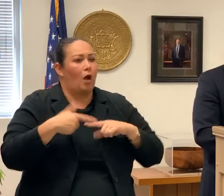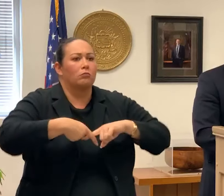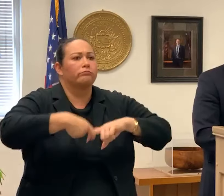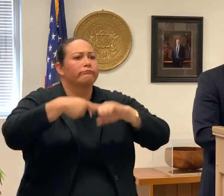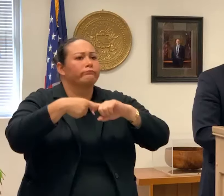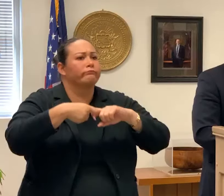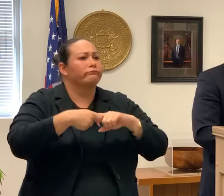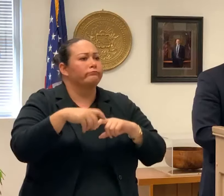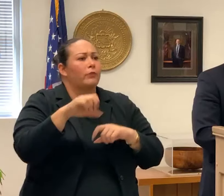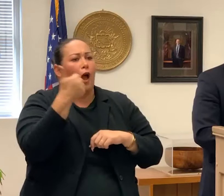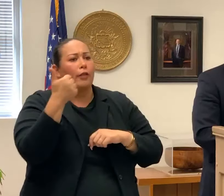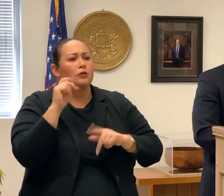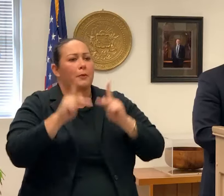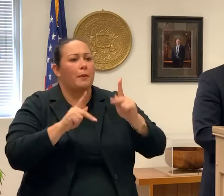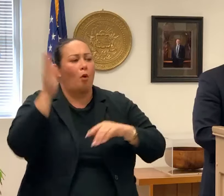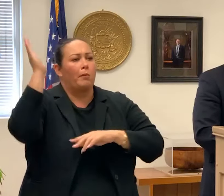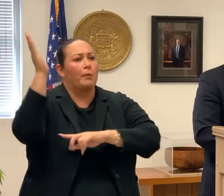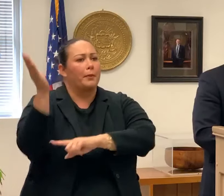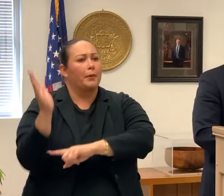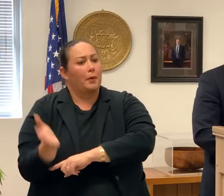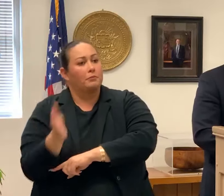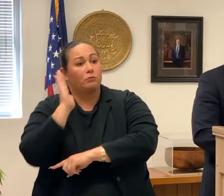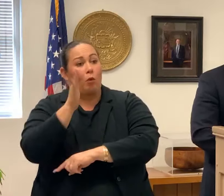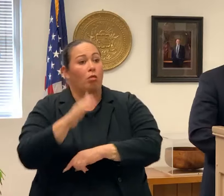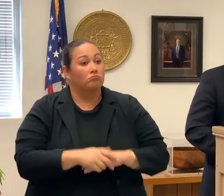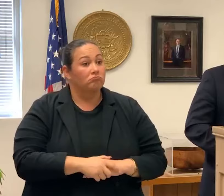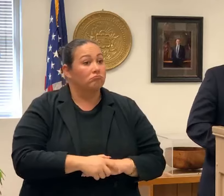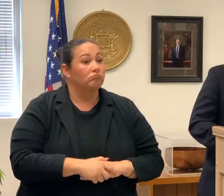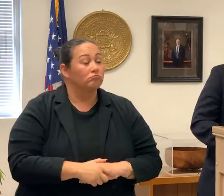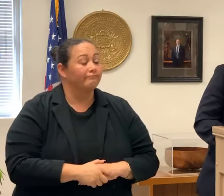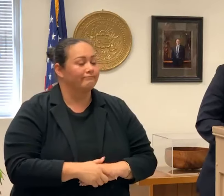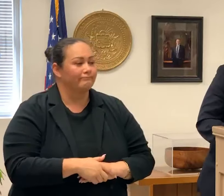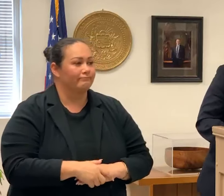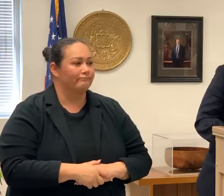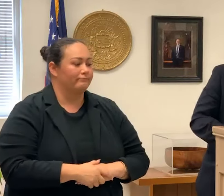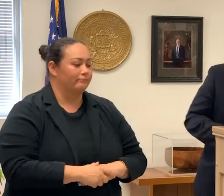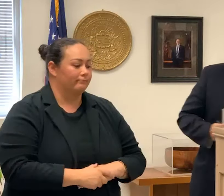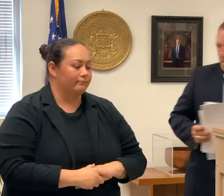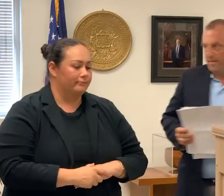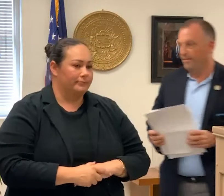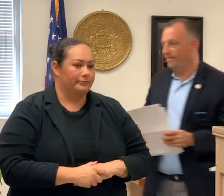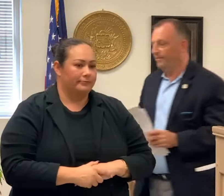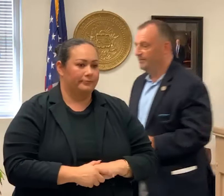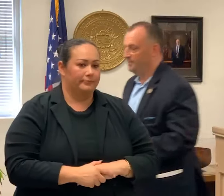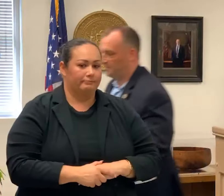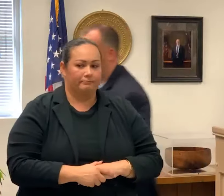can address the community and talk about how these plans are going to unfold. Hello.